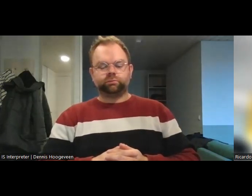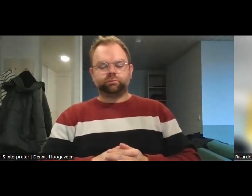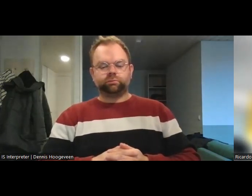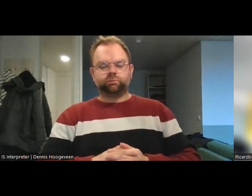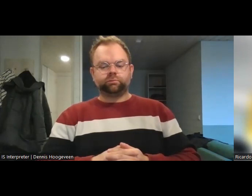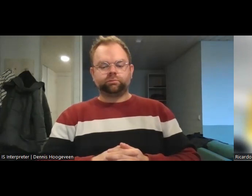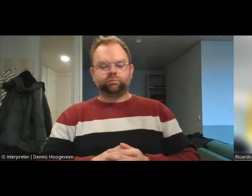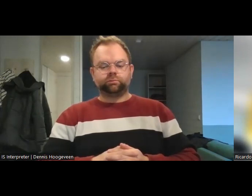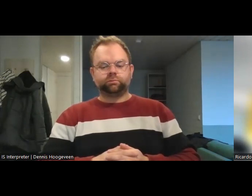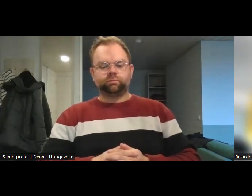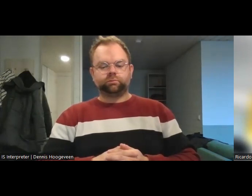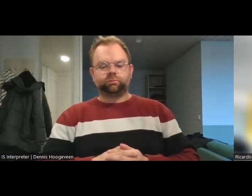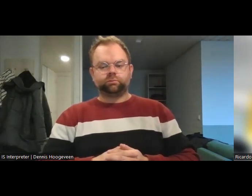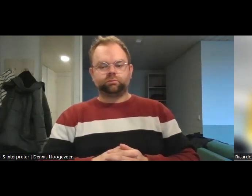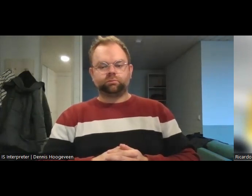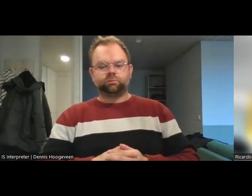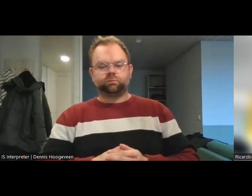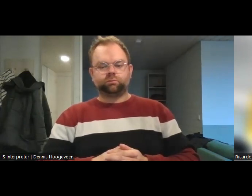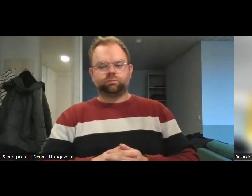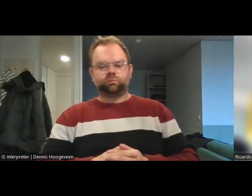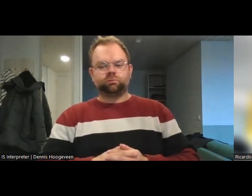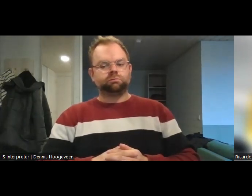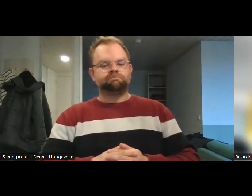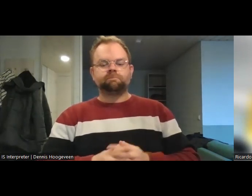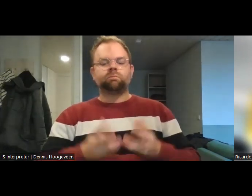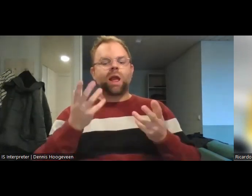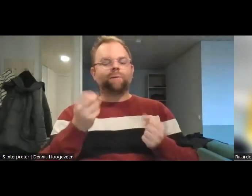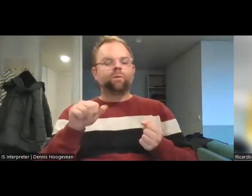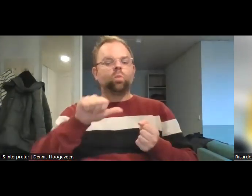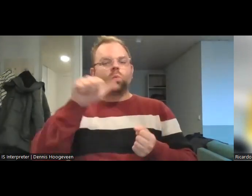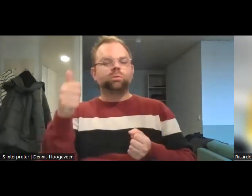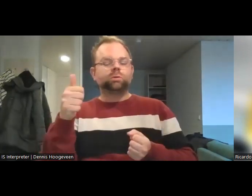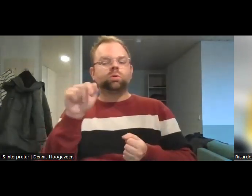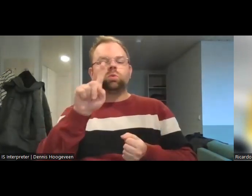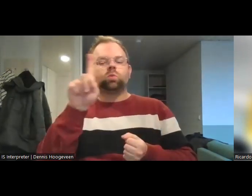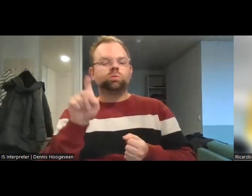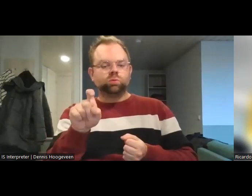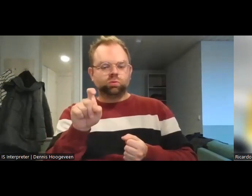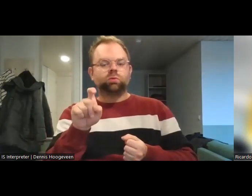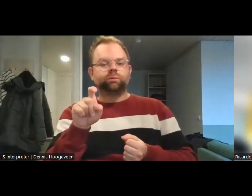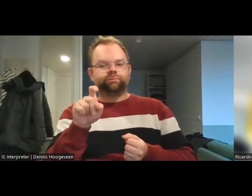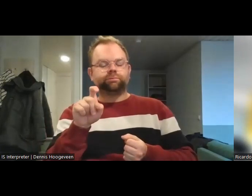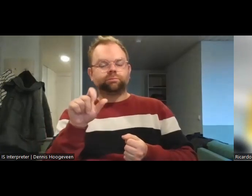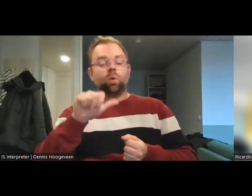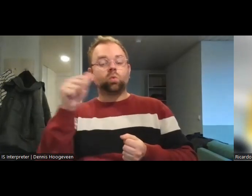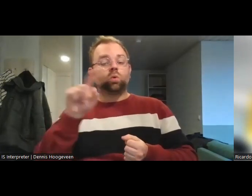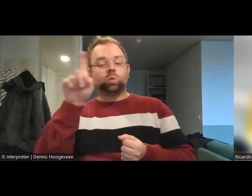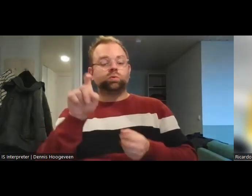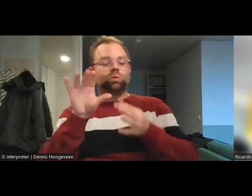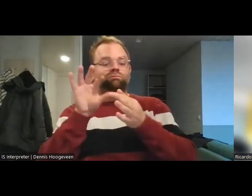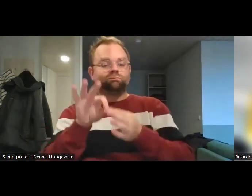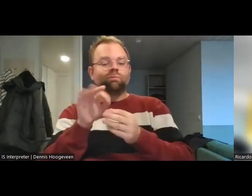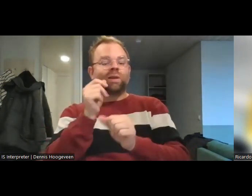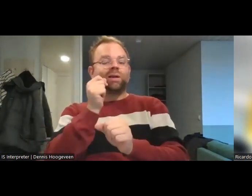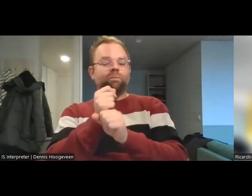employment that they would require technical and financial help to make professional study